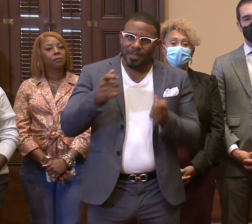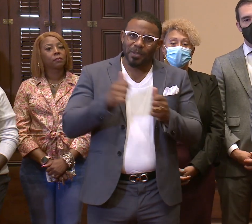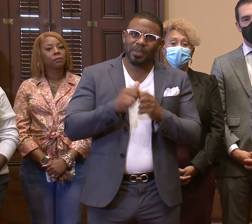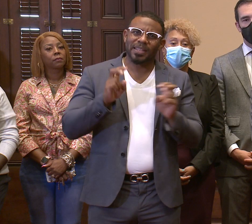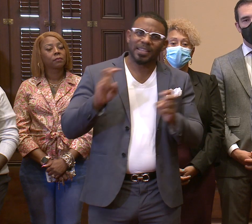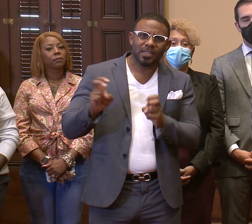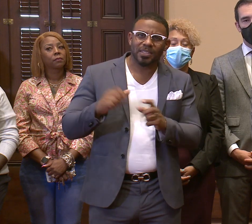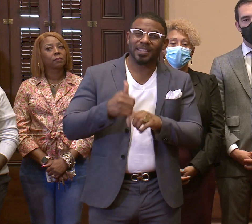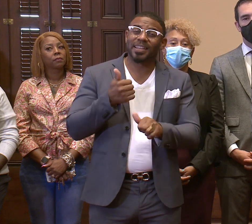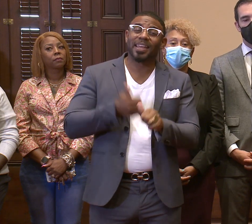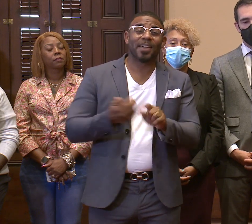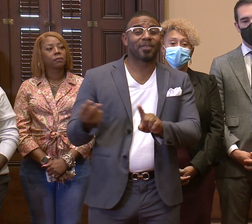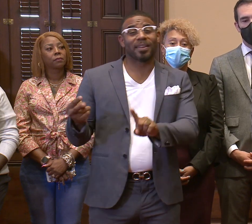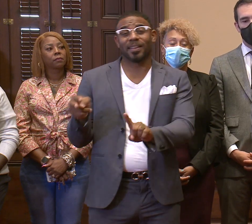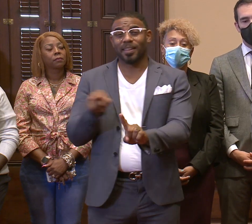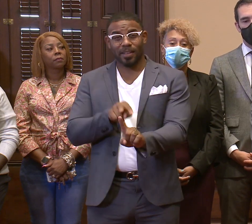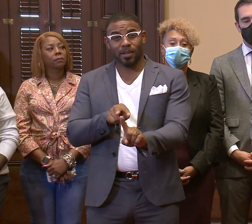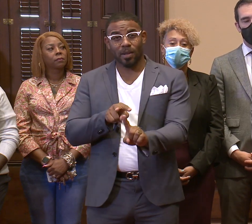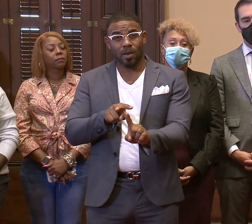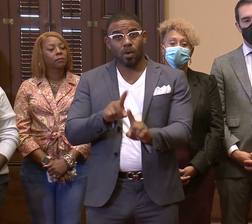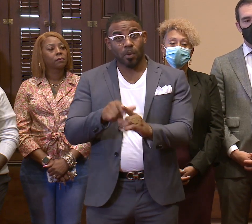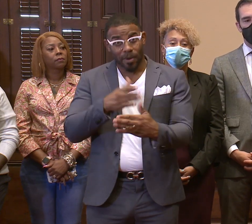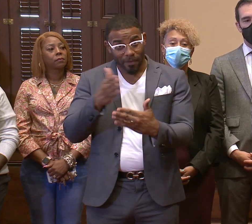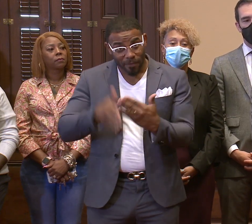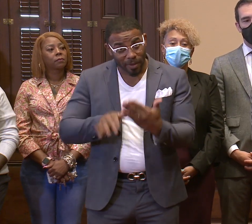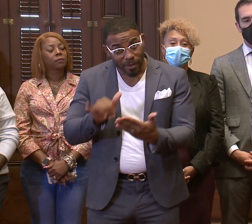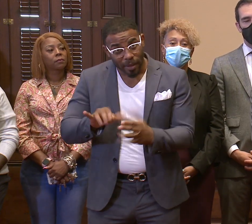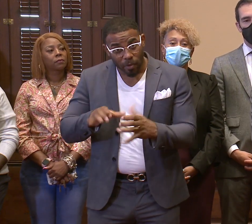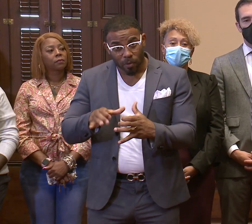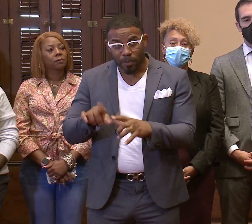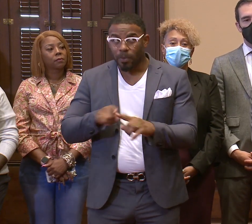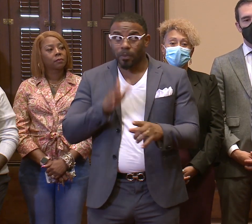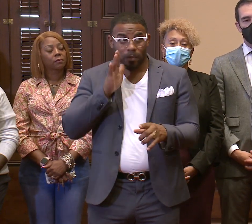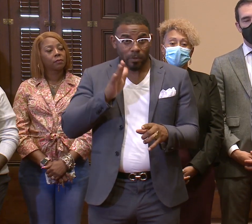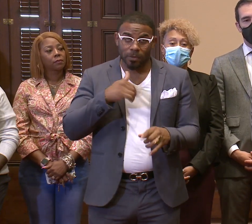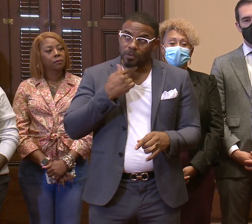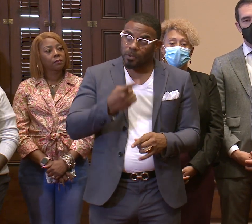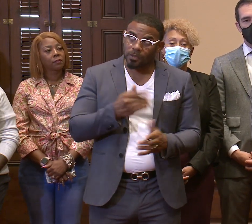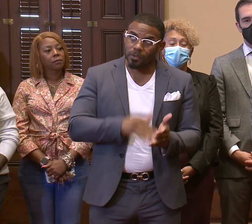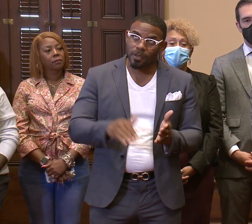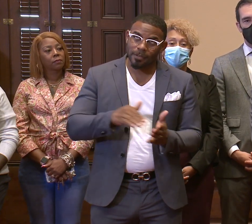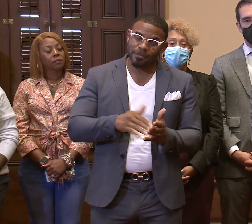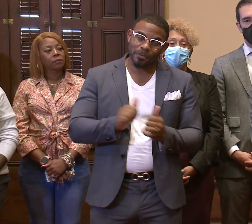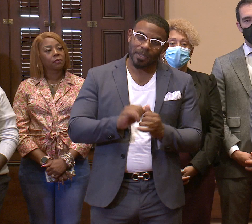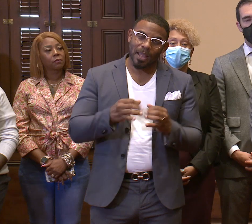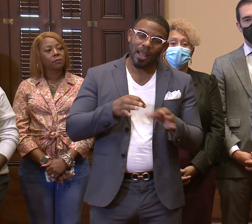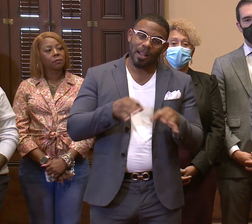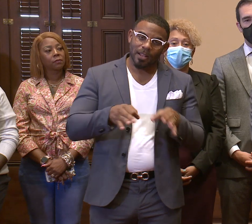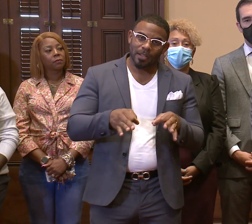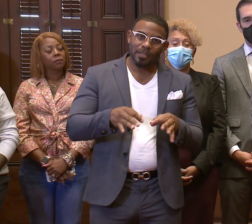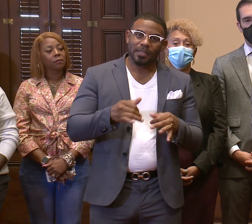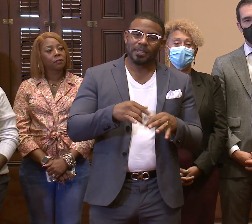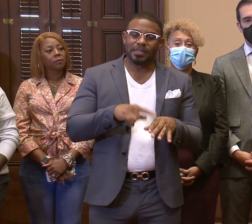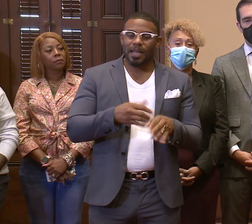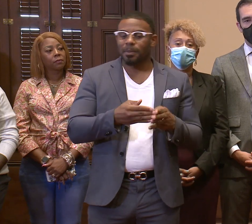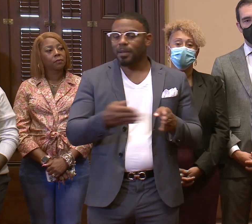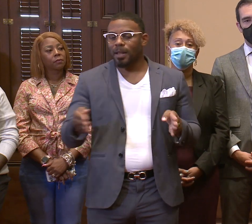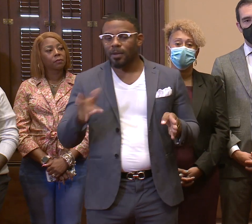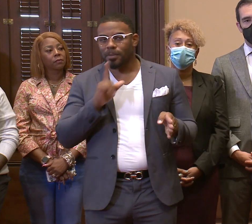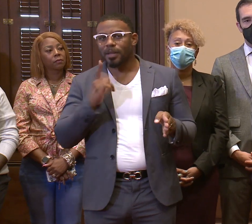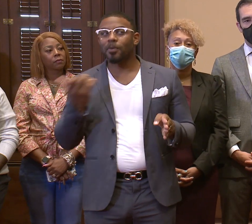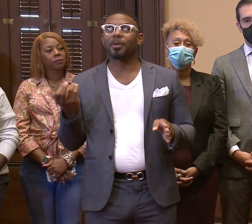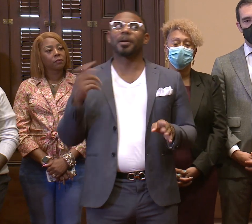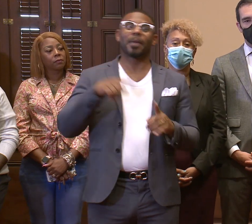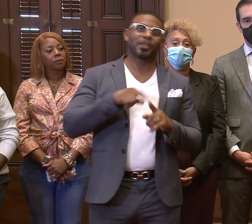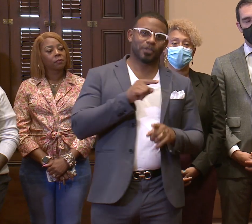issue in every angle. And when we are done with that group, as we will, as we told you guys what the outline and what that timeline was going to be, then we'll